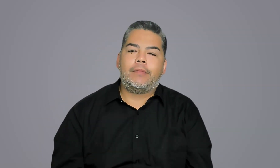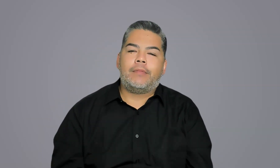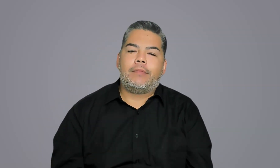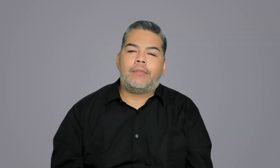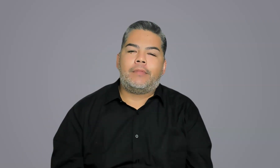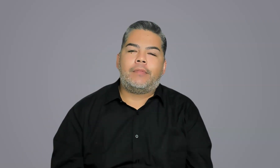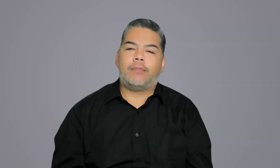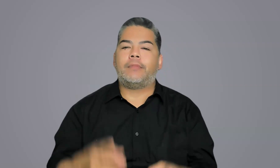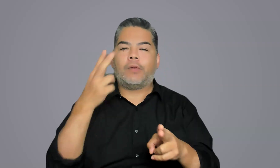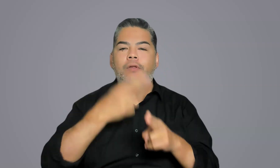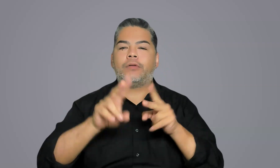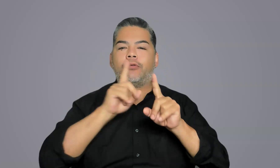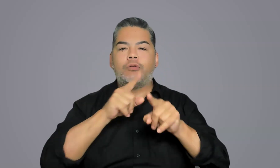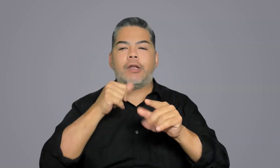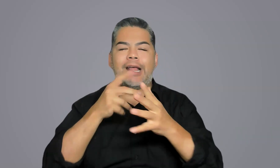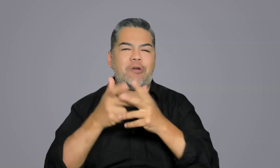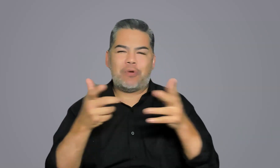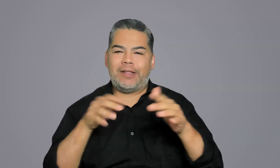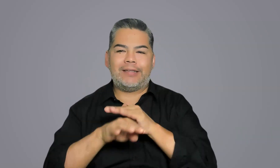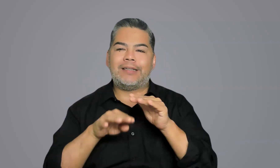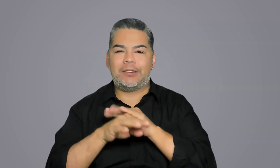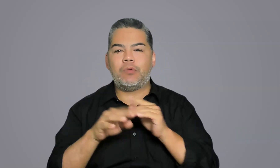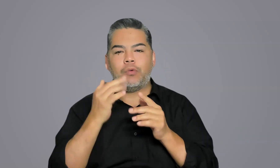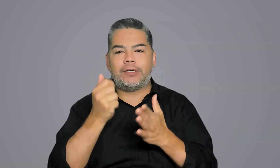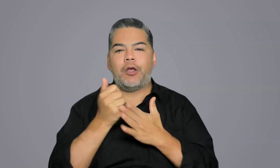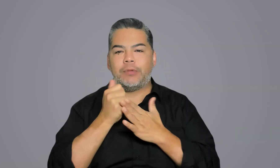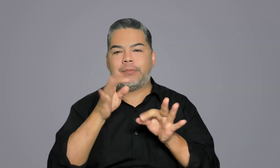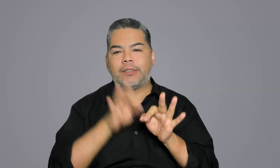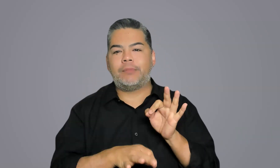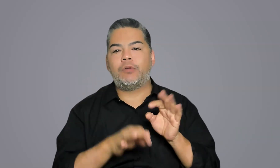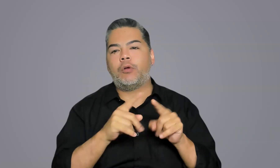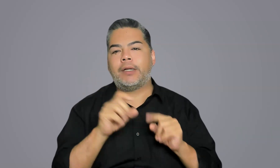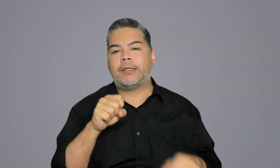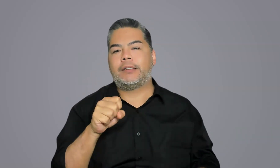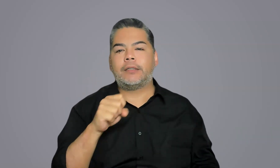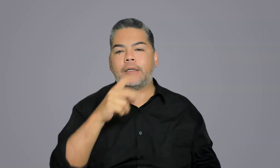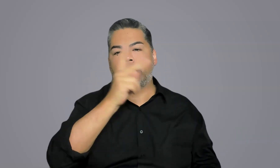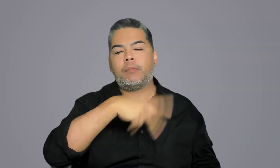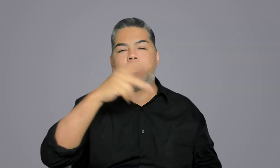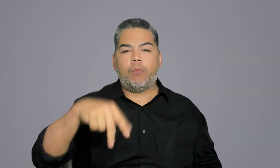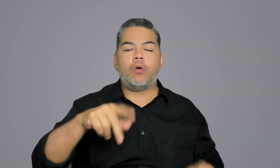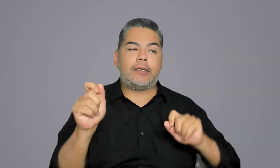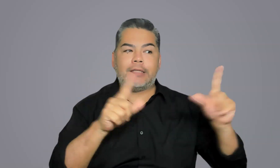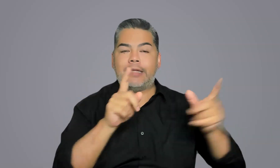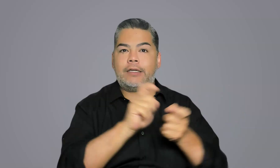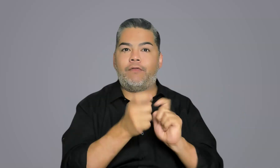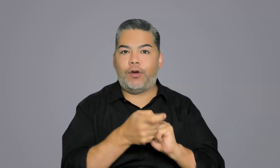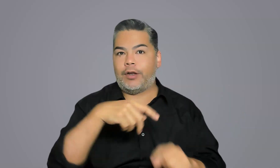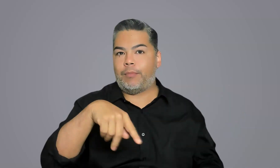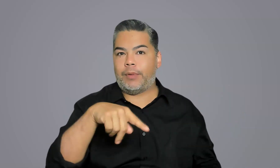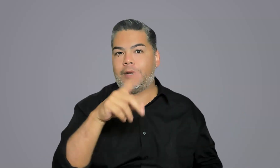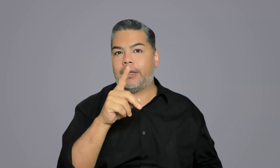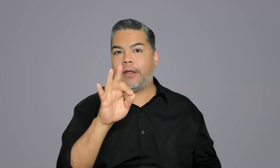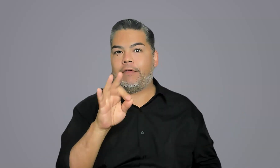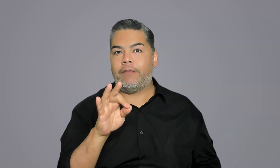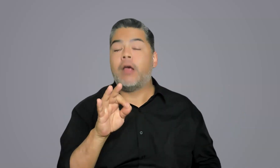to that, which kind of helps it keep it simple. But yeah, PowerPoint slides that are converted to PDF, the two document